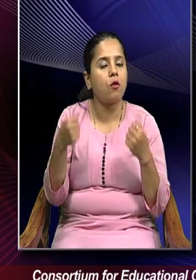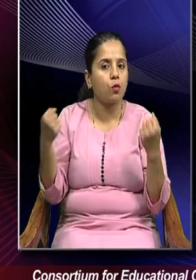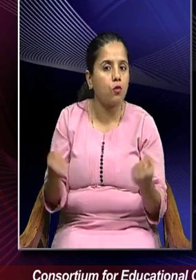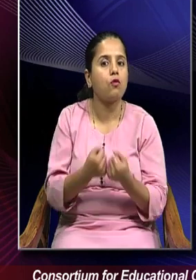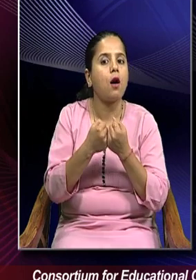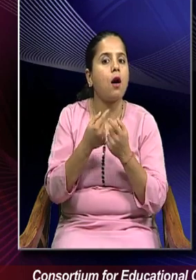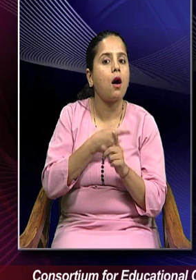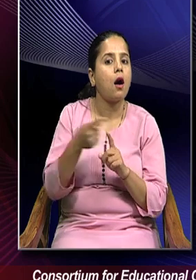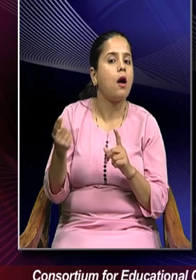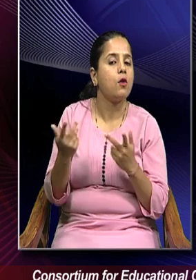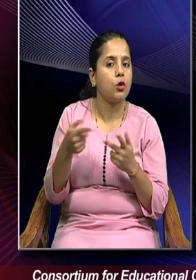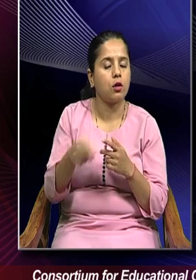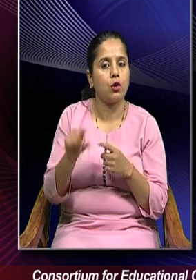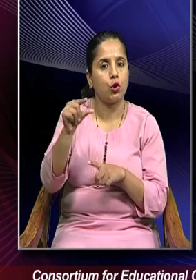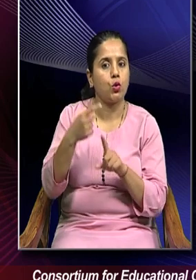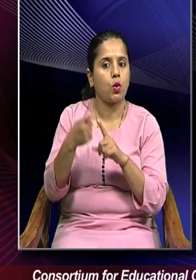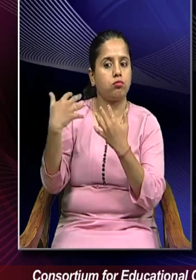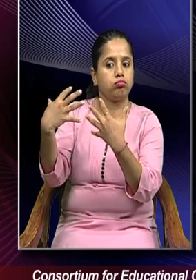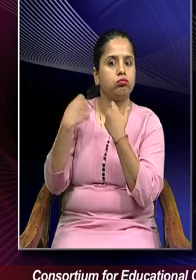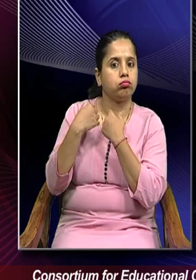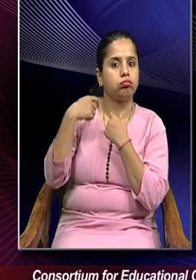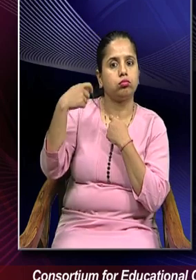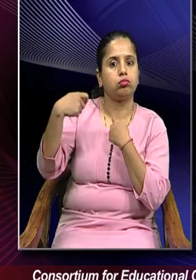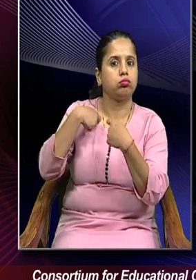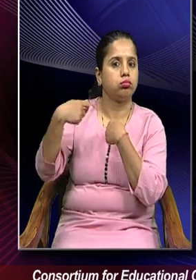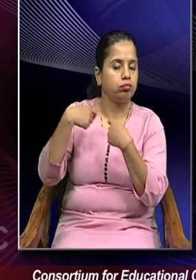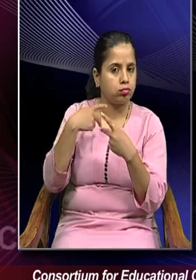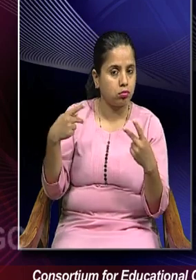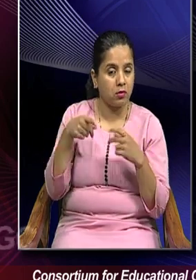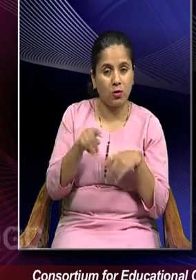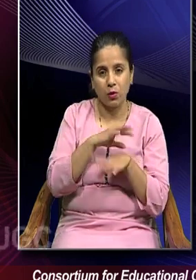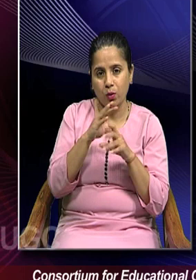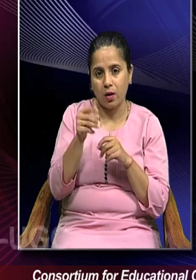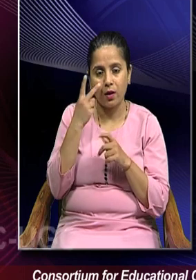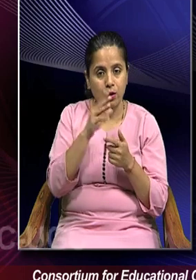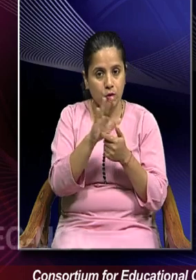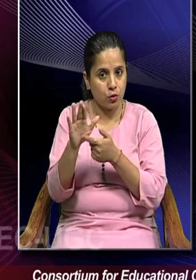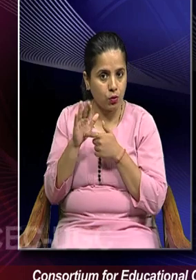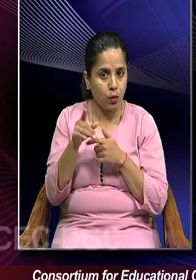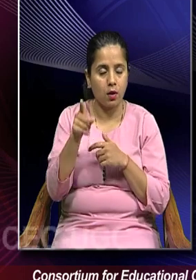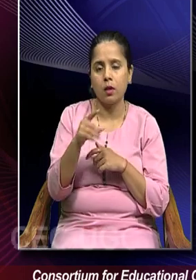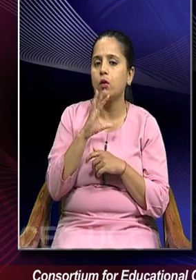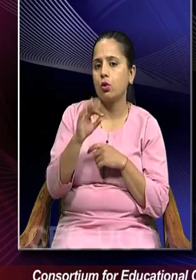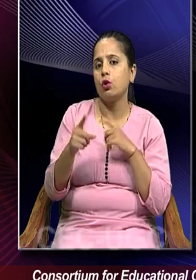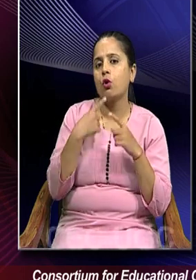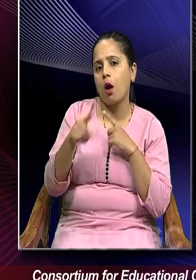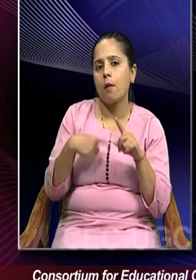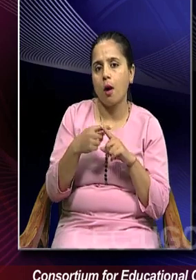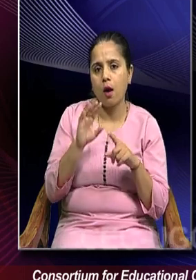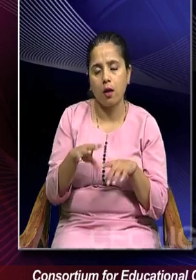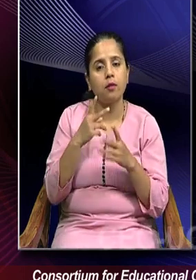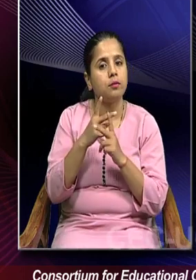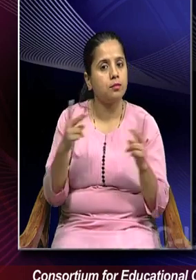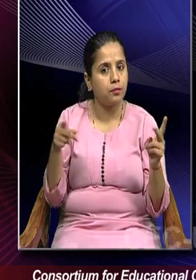against the colonial rule. And so such kind of portrayal definitely talk about the various kinds